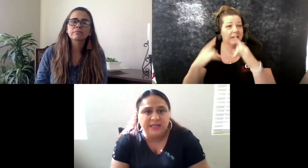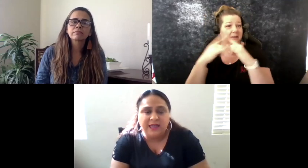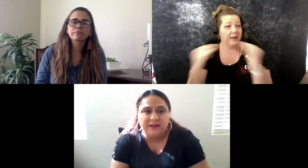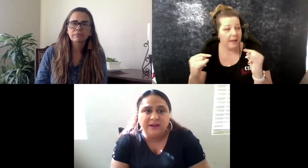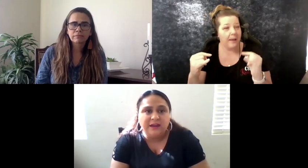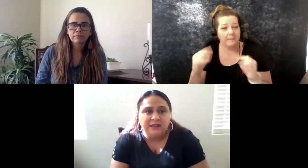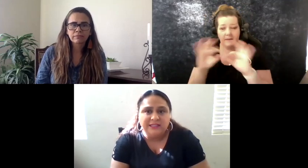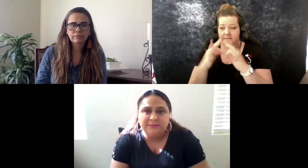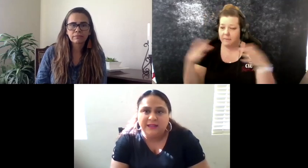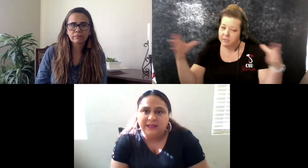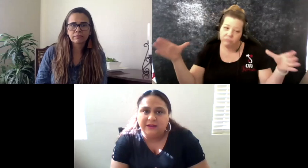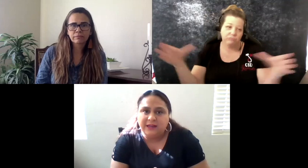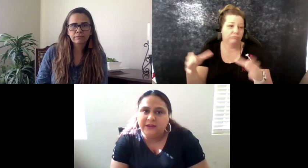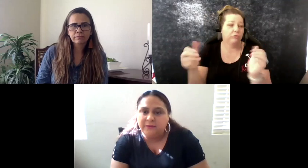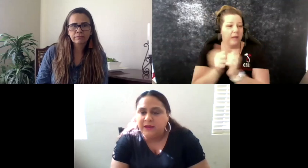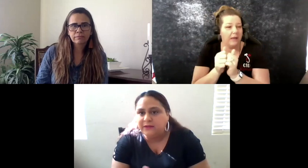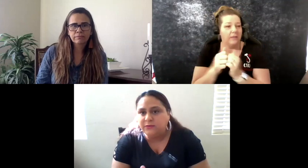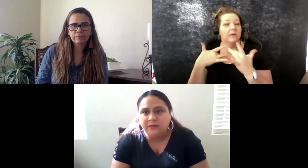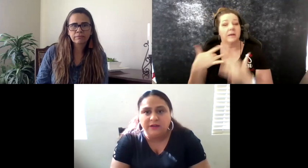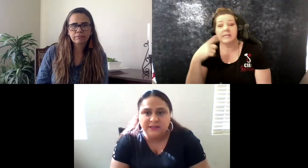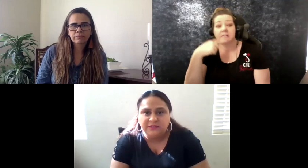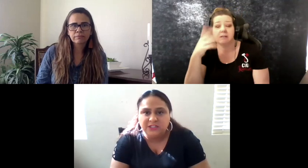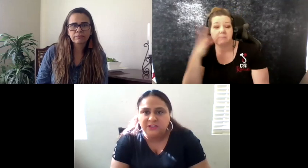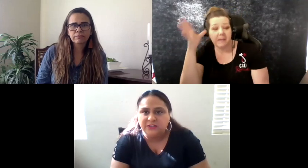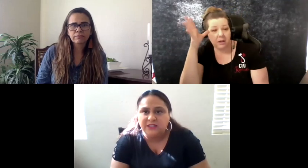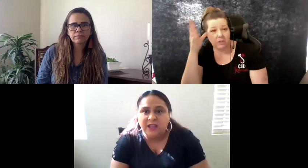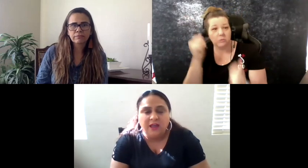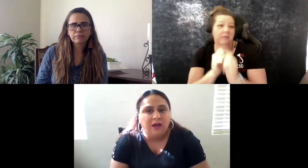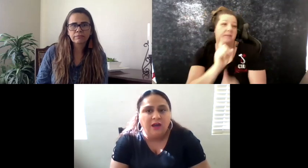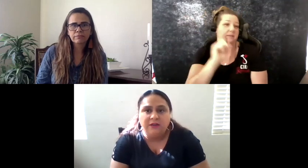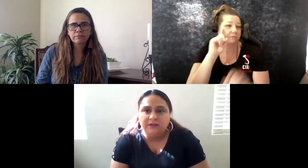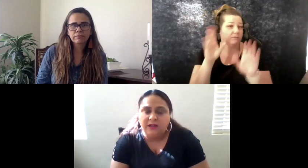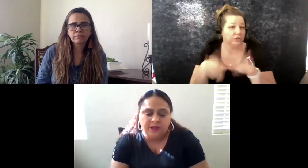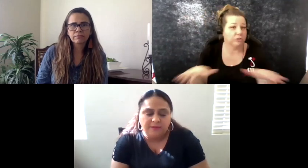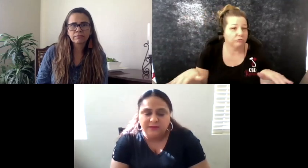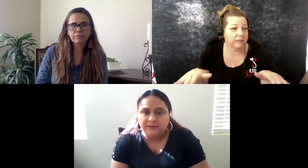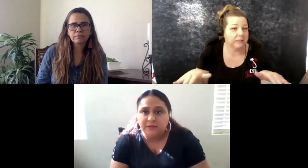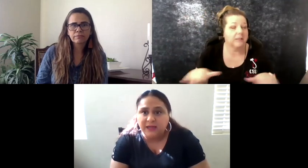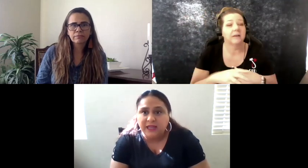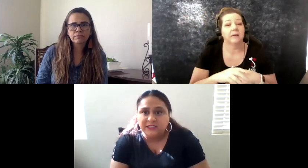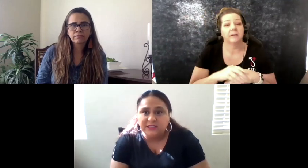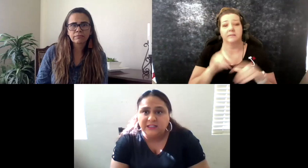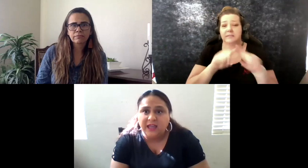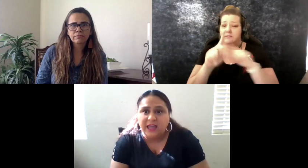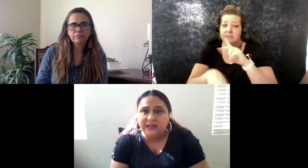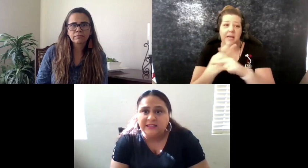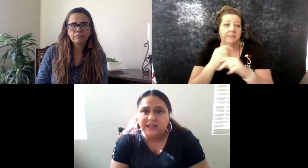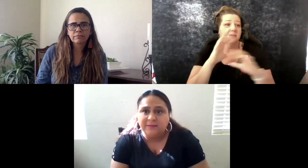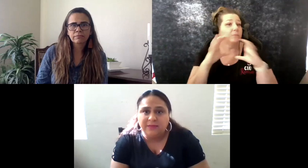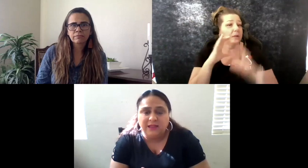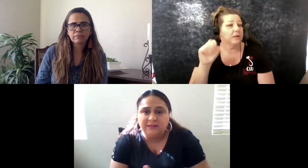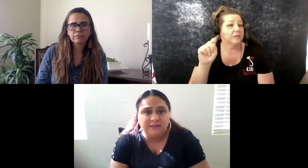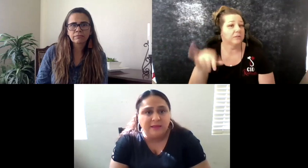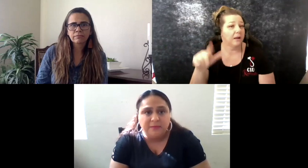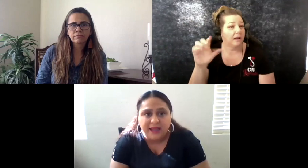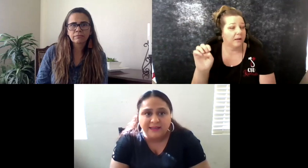come together. Typically, they're hearing parents, all deaf children, all sorts of communication, and